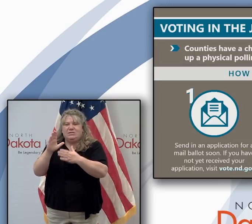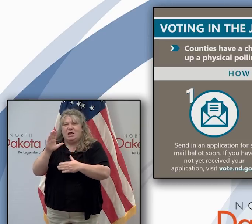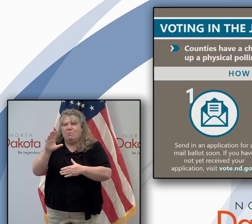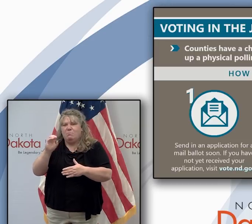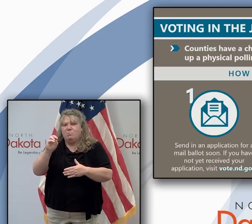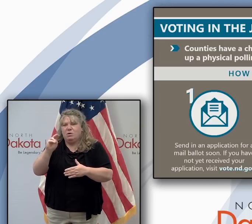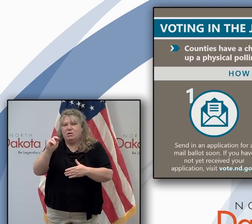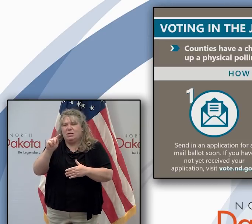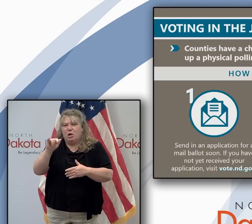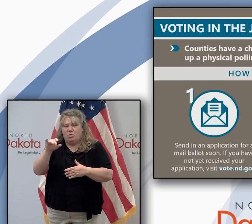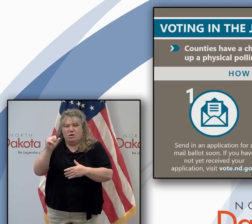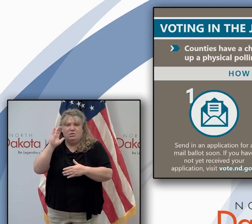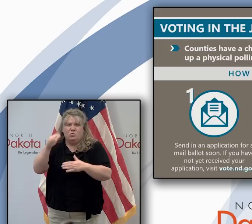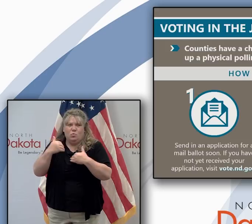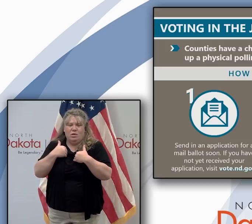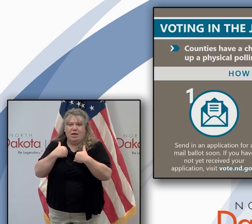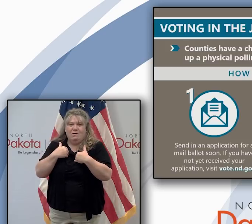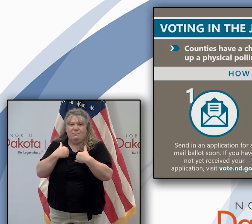will be